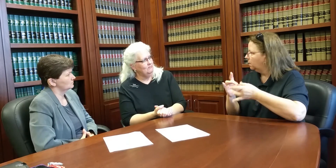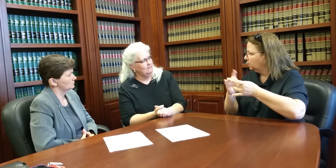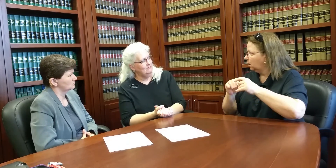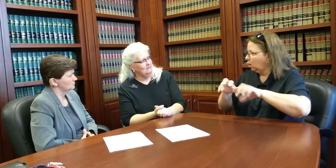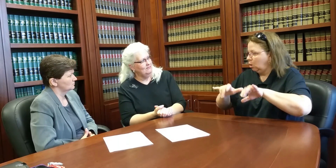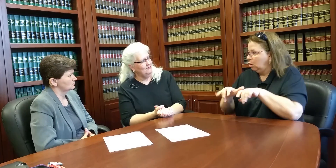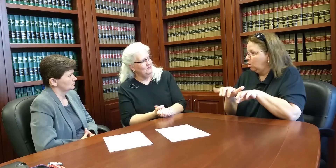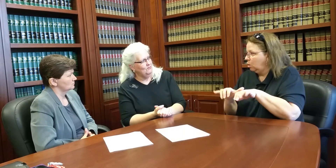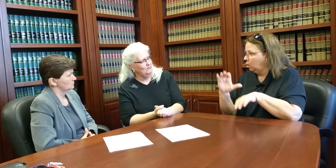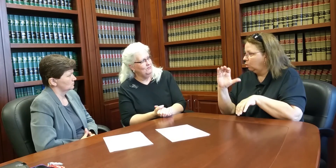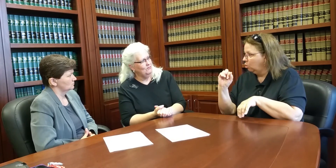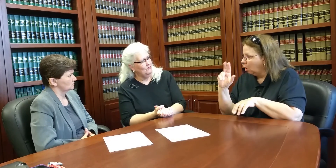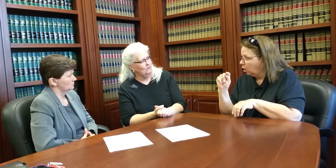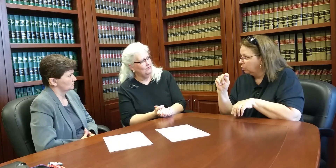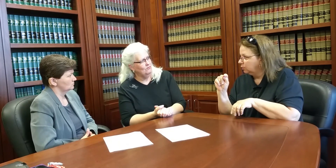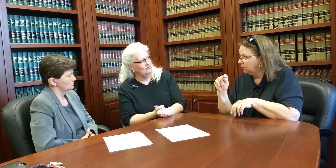Listen, court.